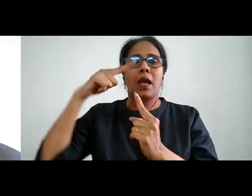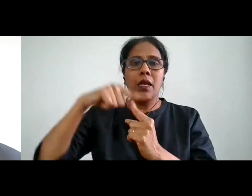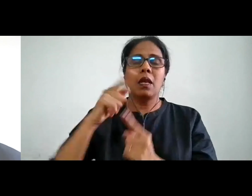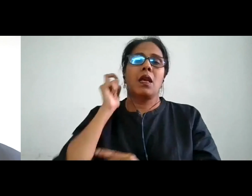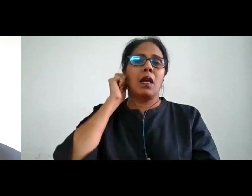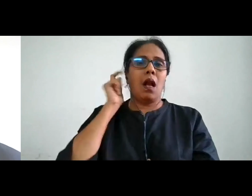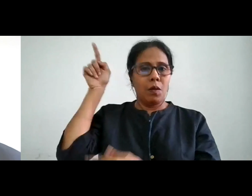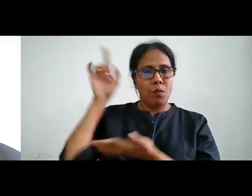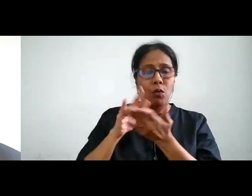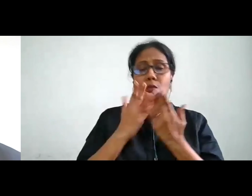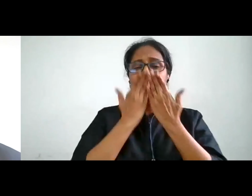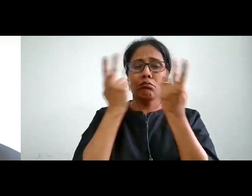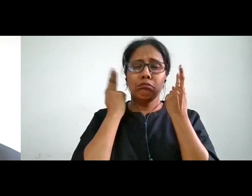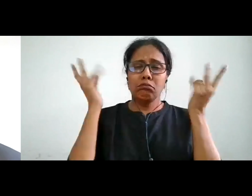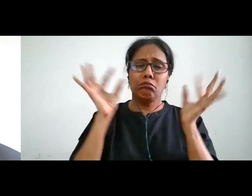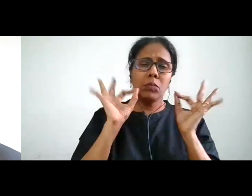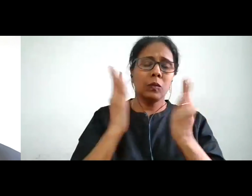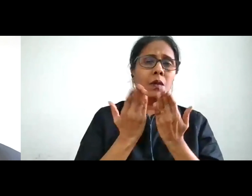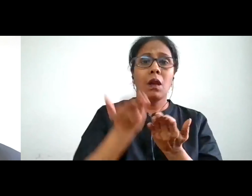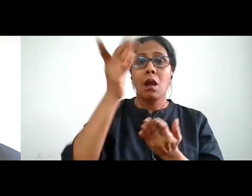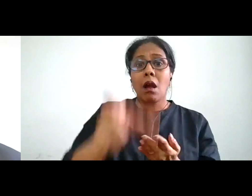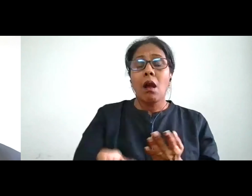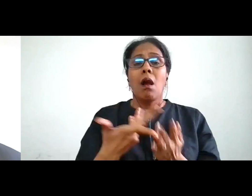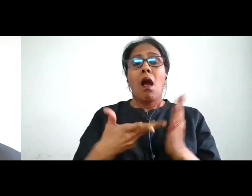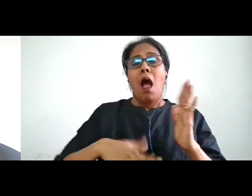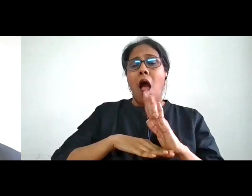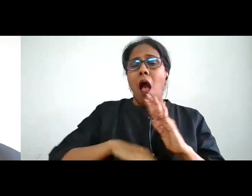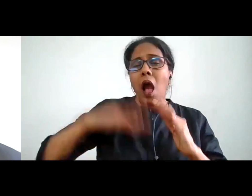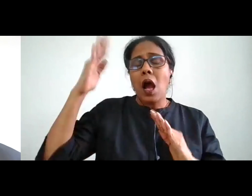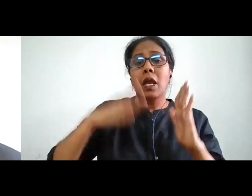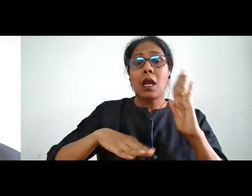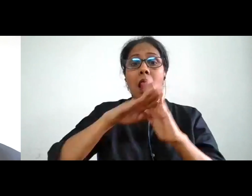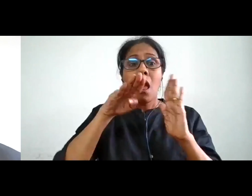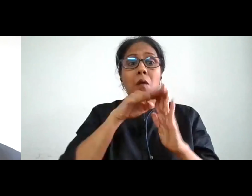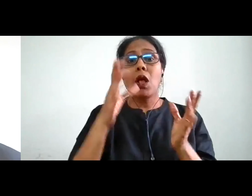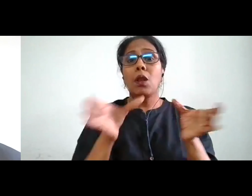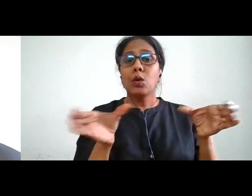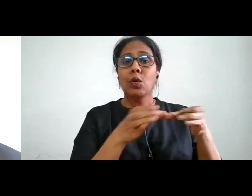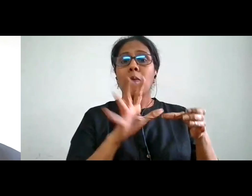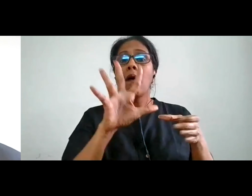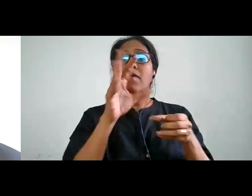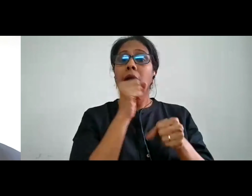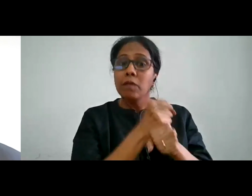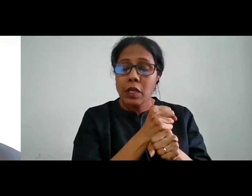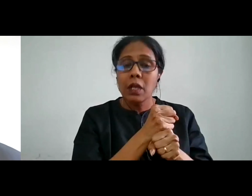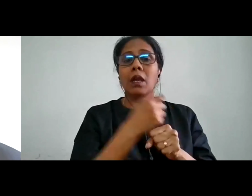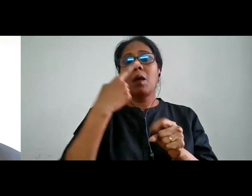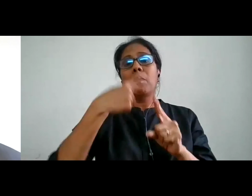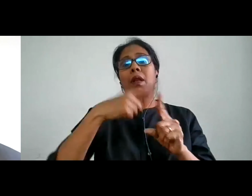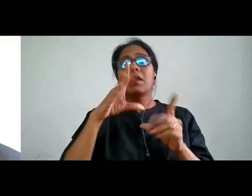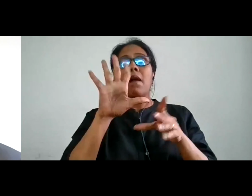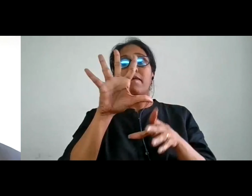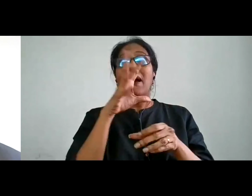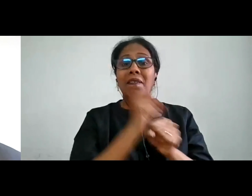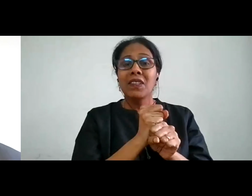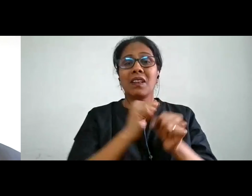academician. He is also a member of the High-Level Forum on 5G and shared the 5G Spectrum Policy Task Force.